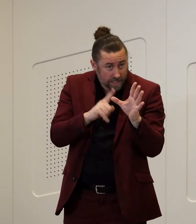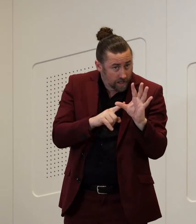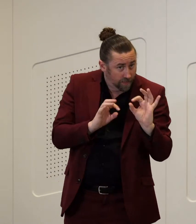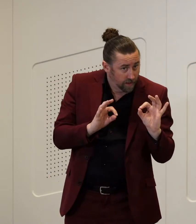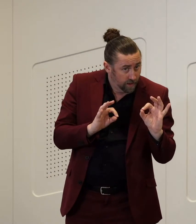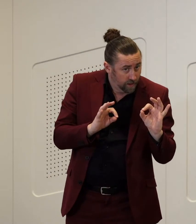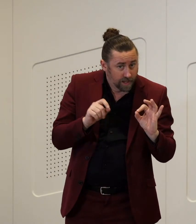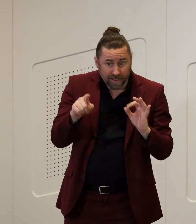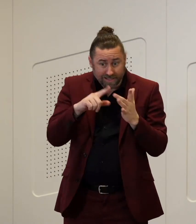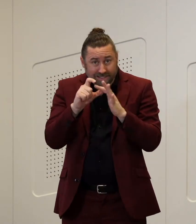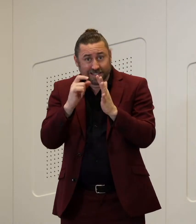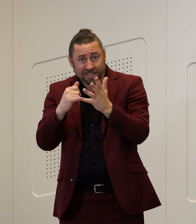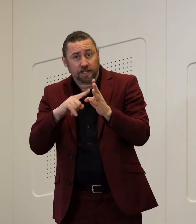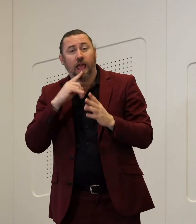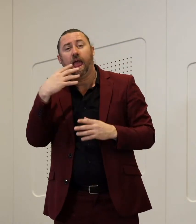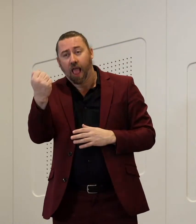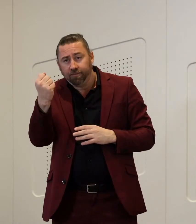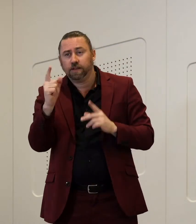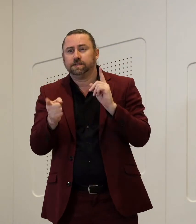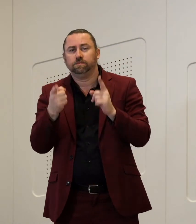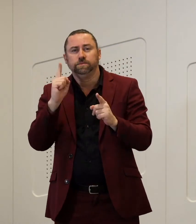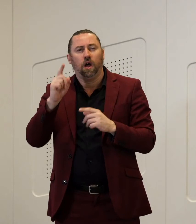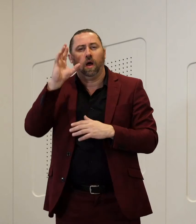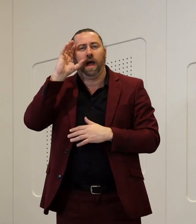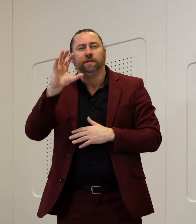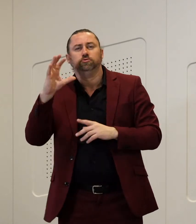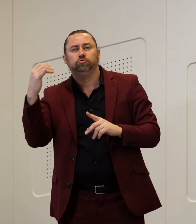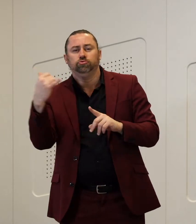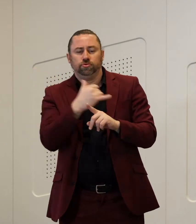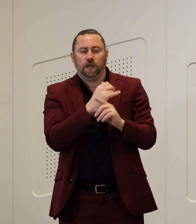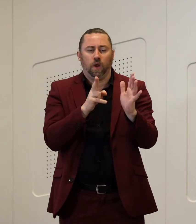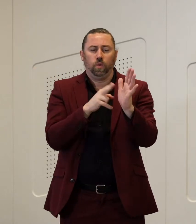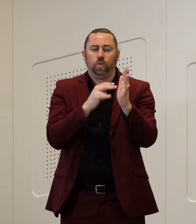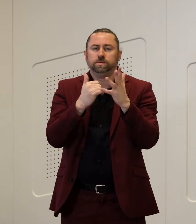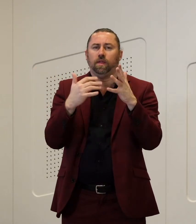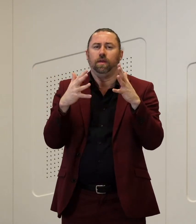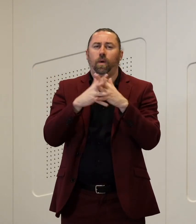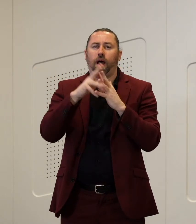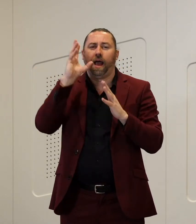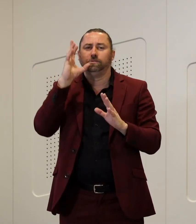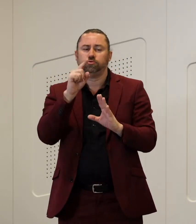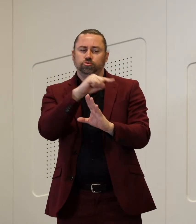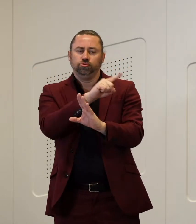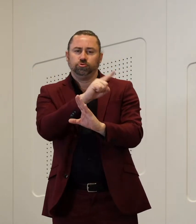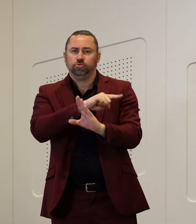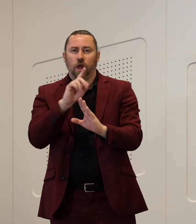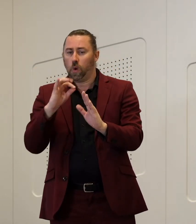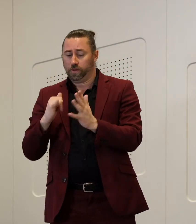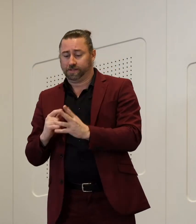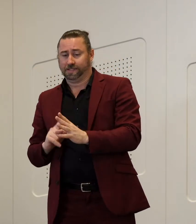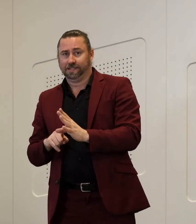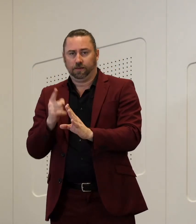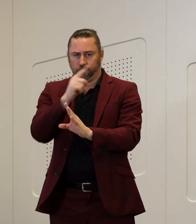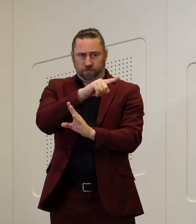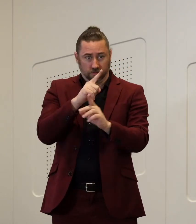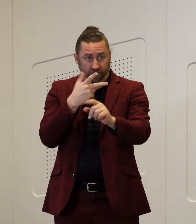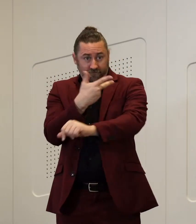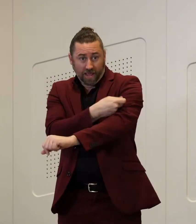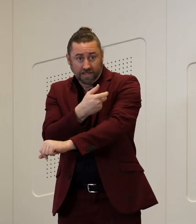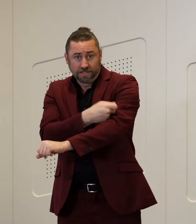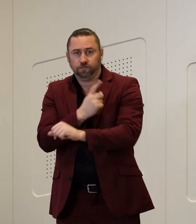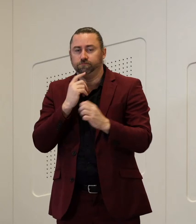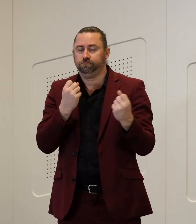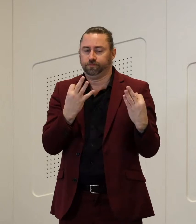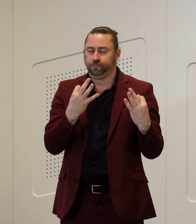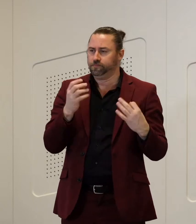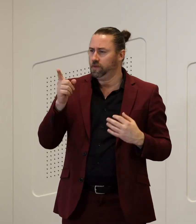before then? She does fly some of those regional routes into New South Wales, so we're looking into that now. No.